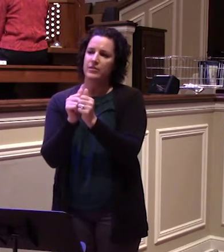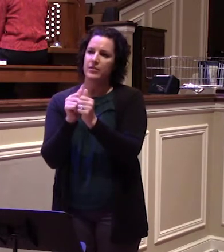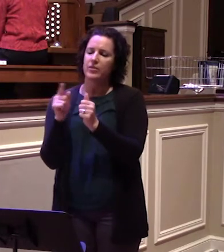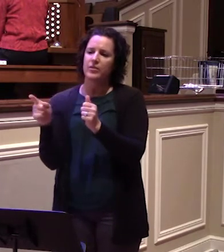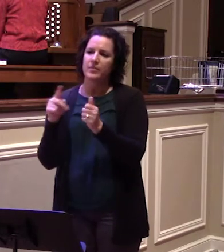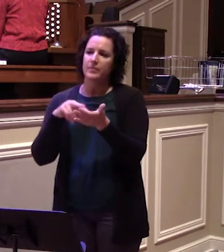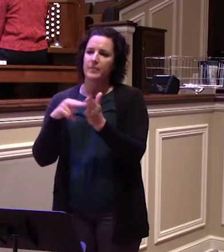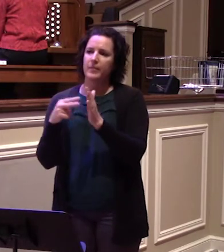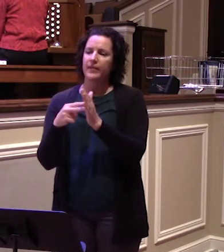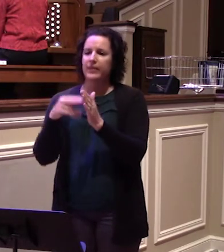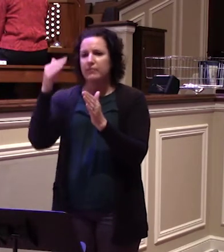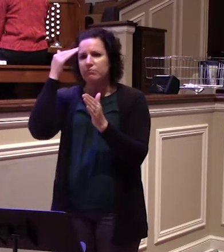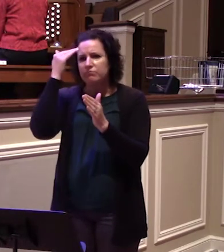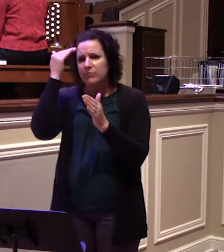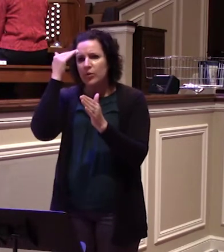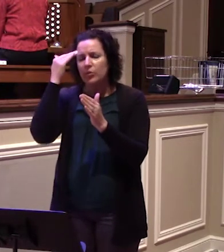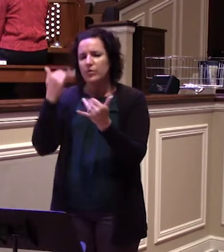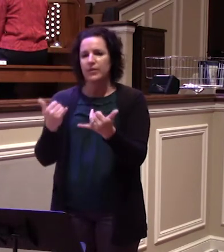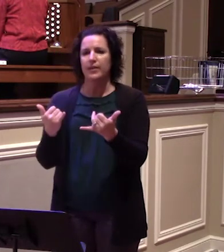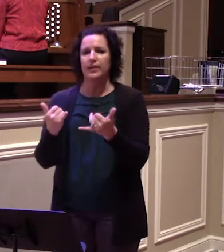today.